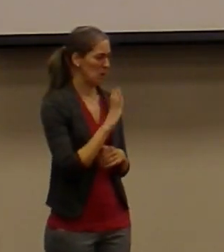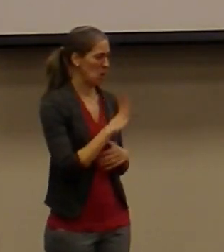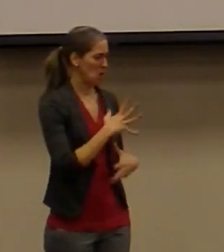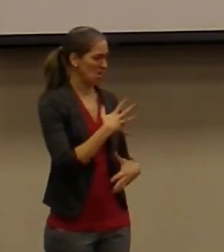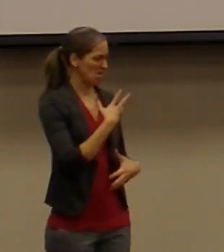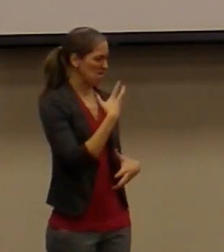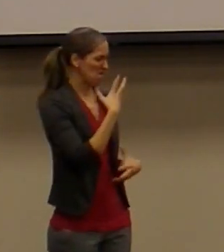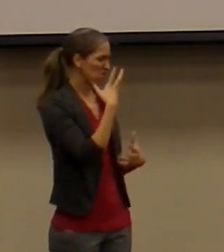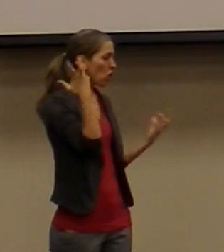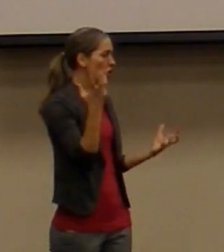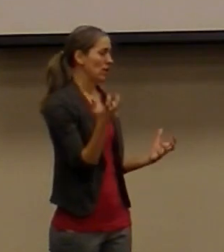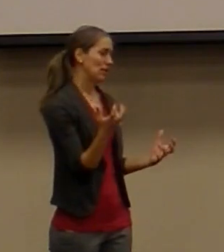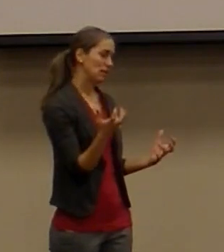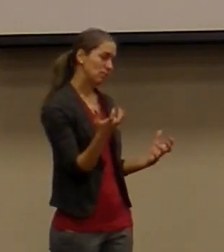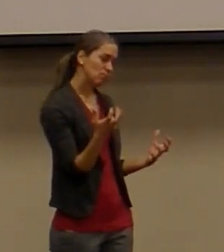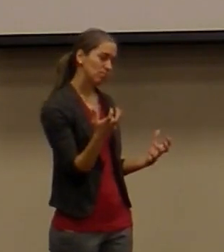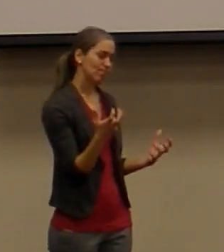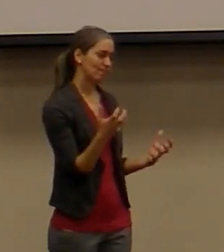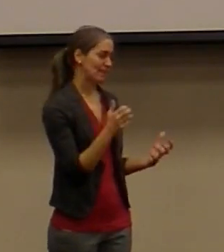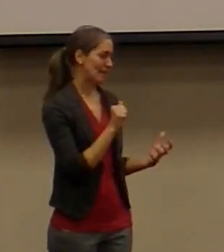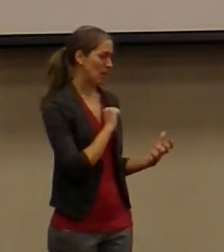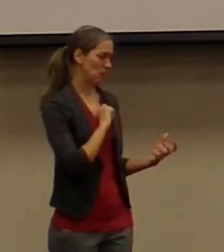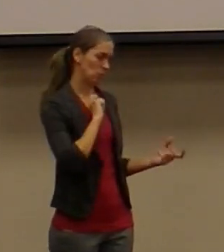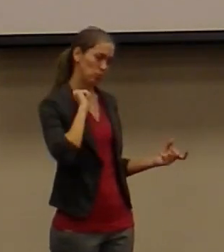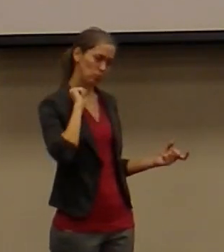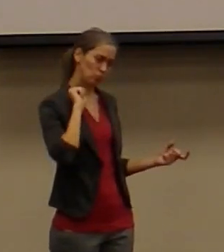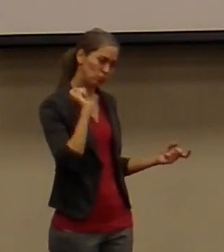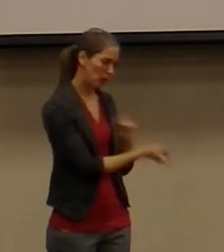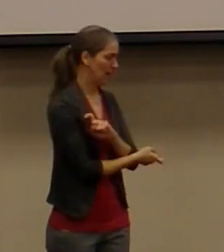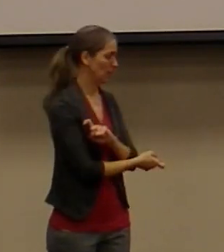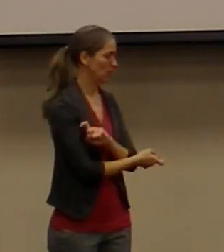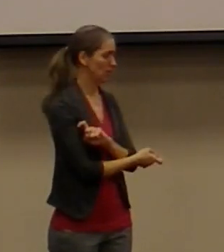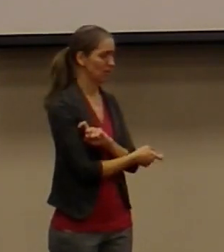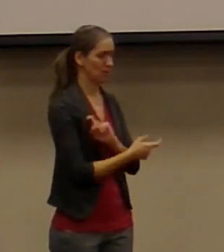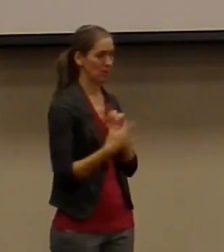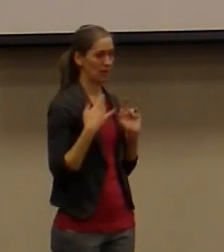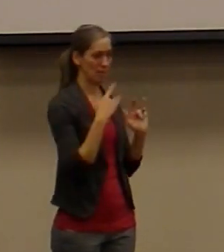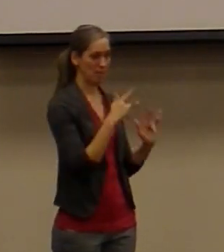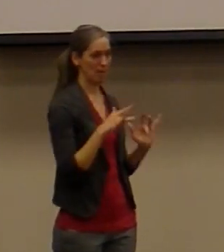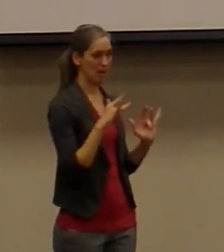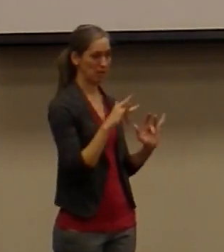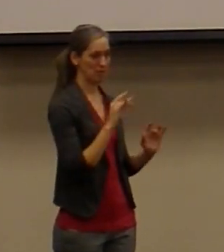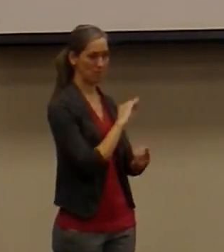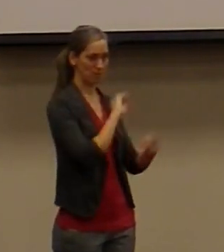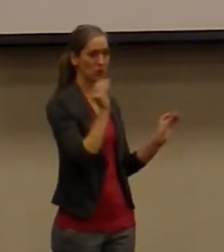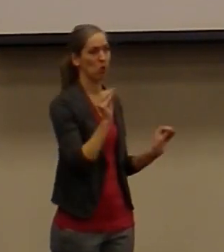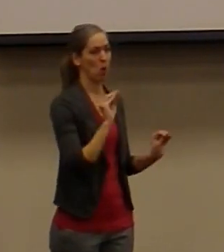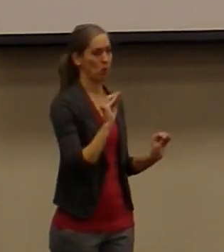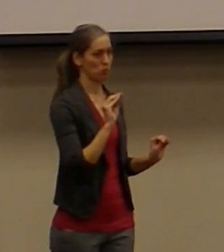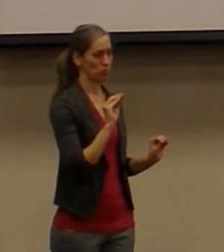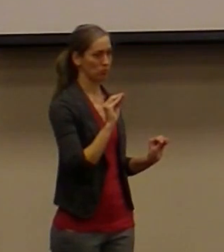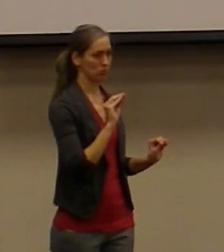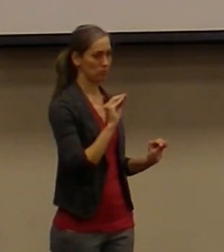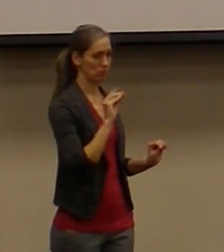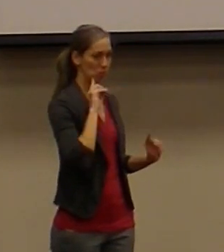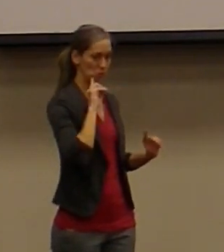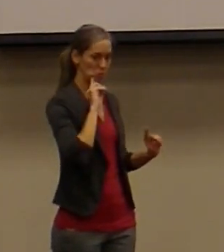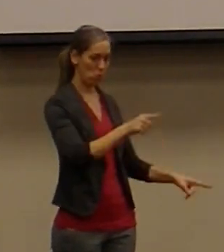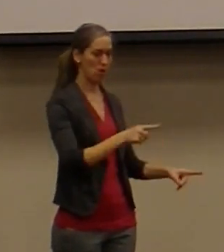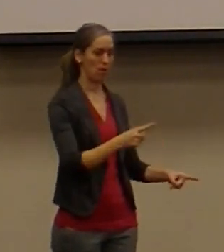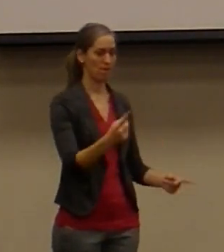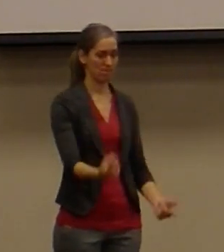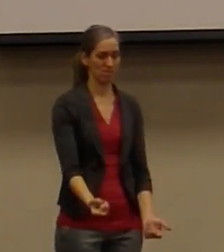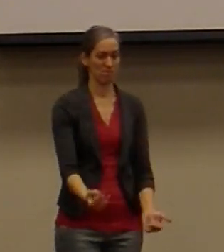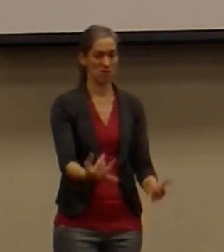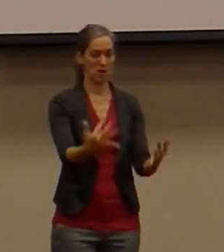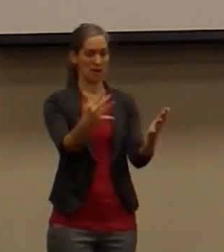and Abednego, and his attitude toward them changed. No more compassion. He ordered that the furnace be